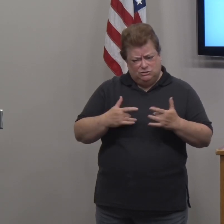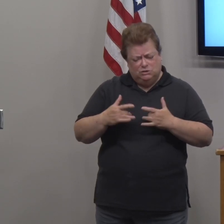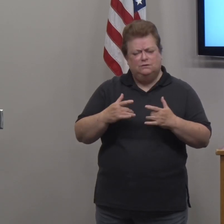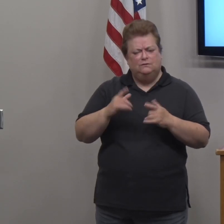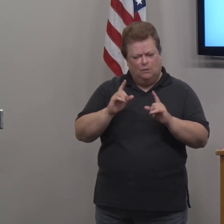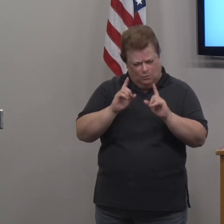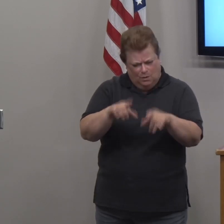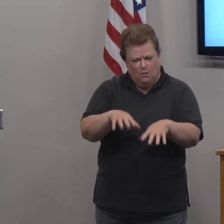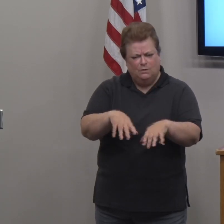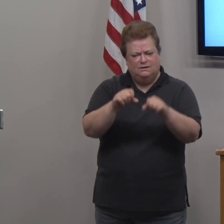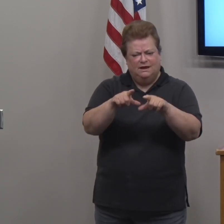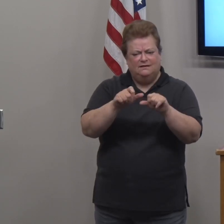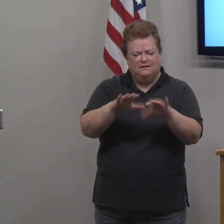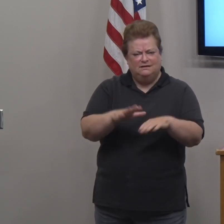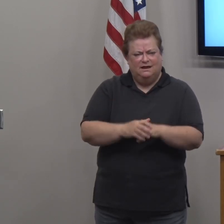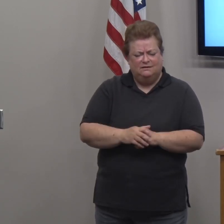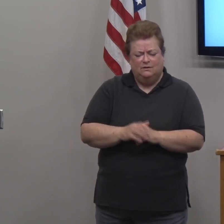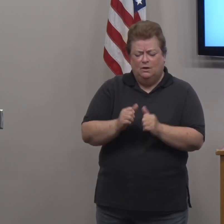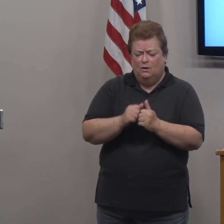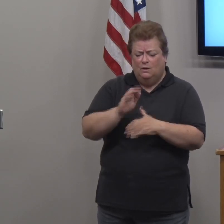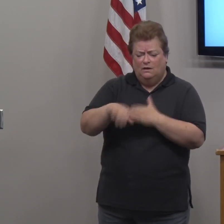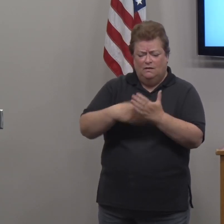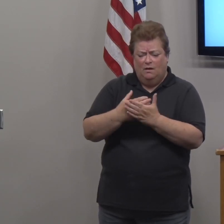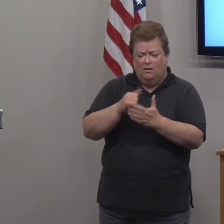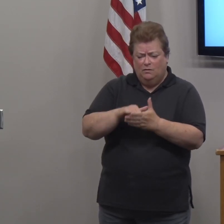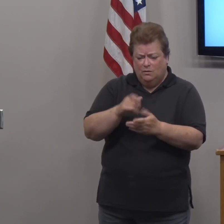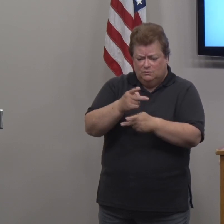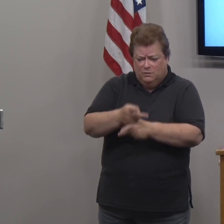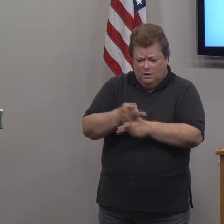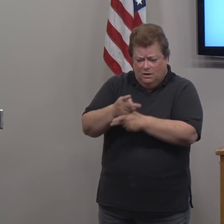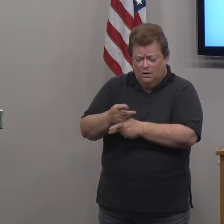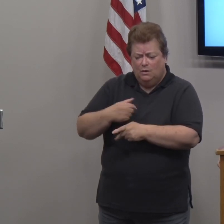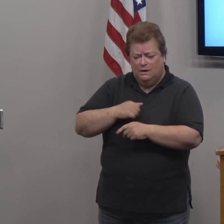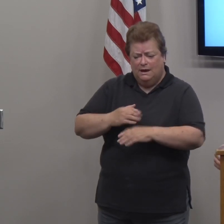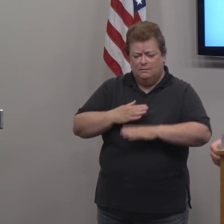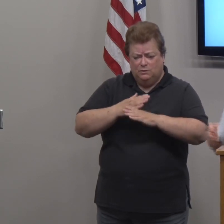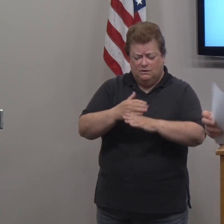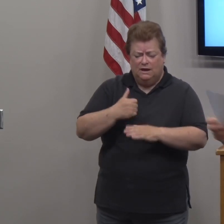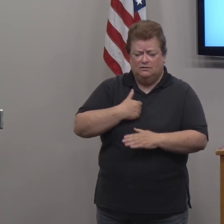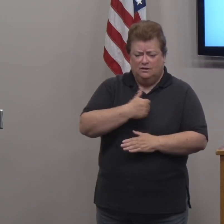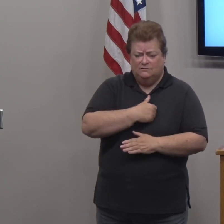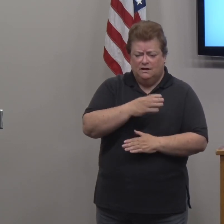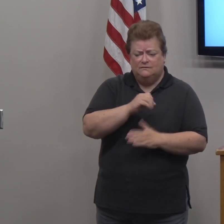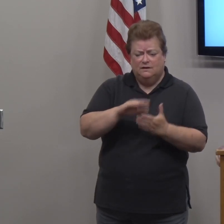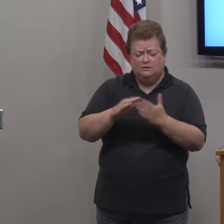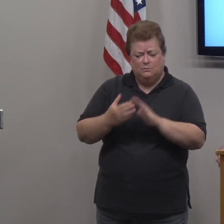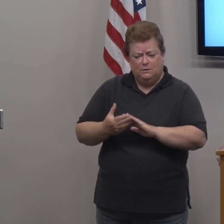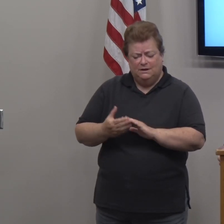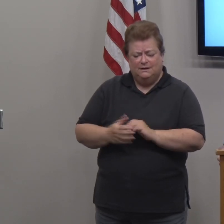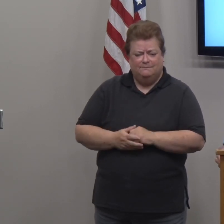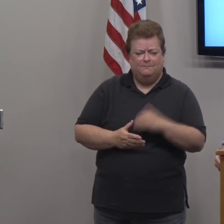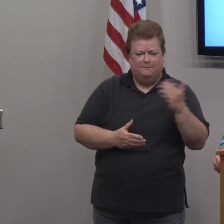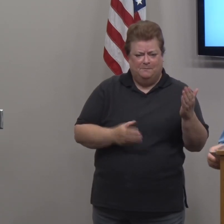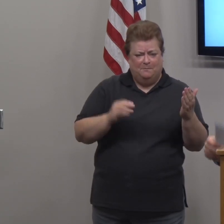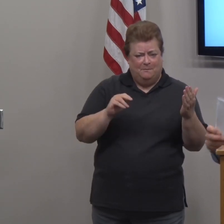simple common sense precautions, we can protect ourselves and our community. Mayor?